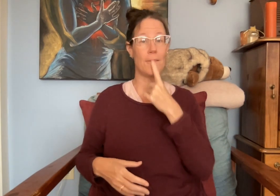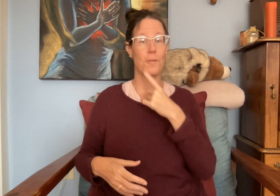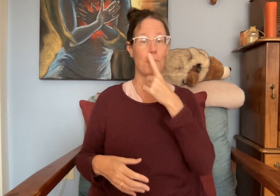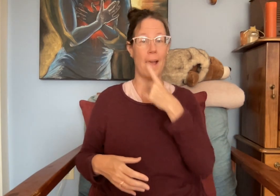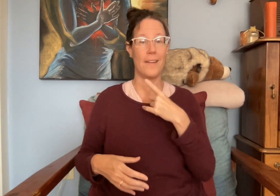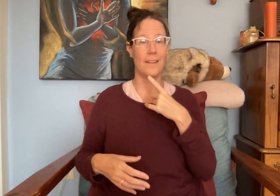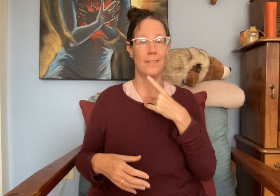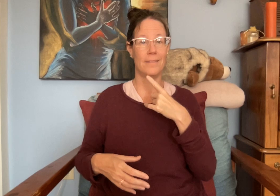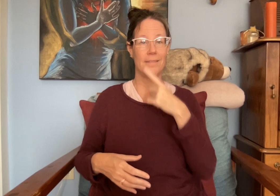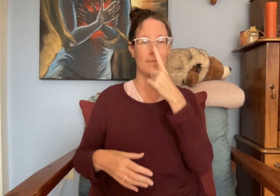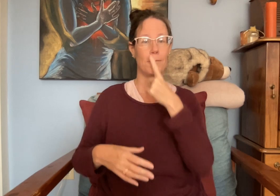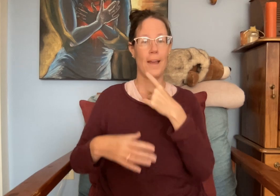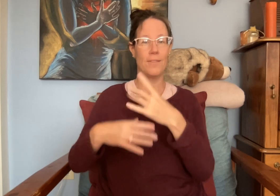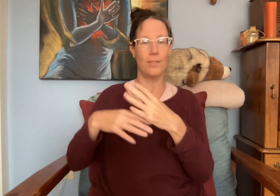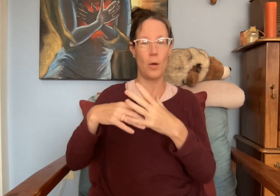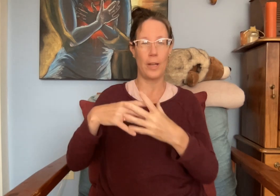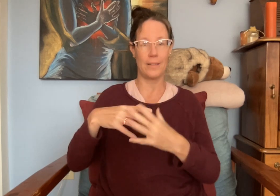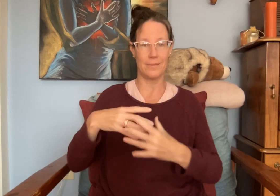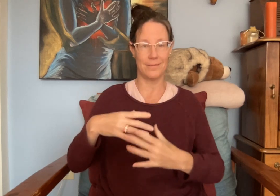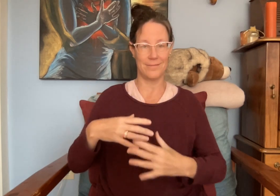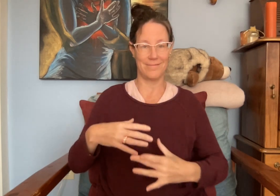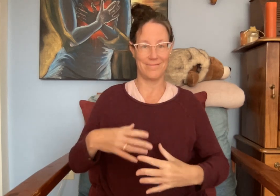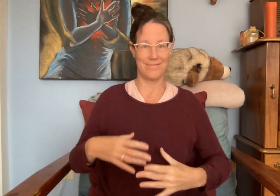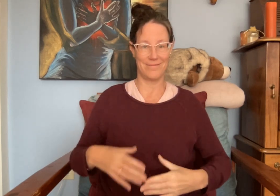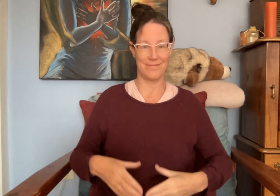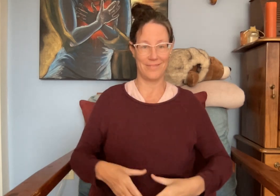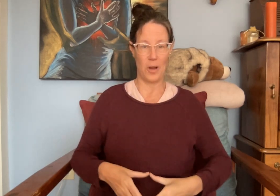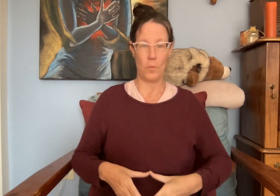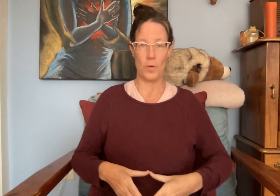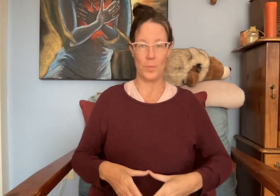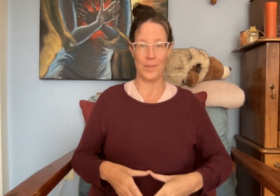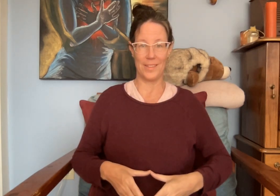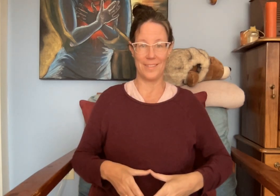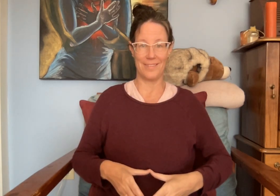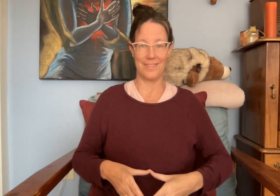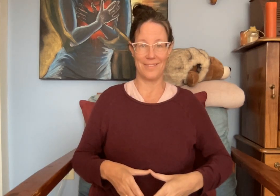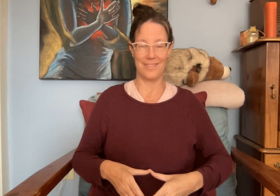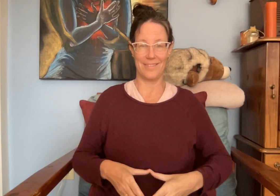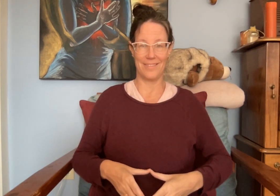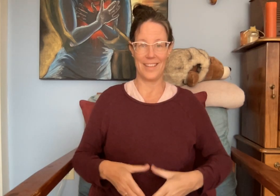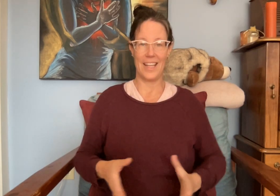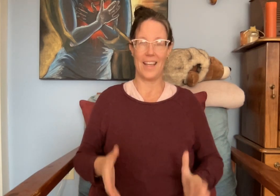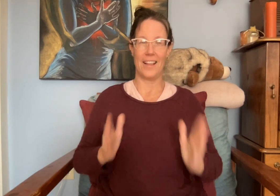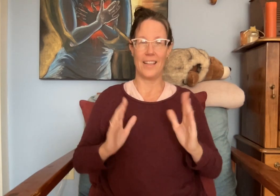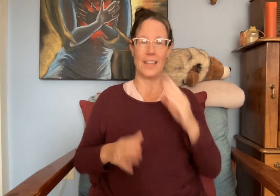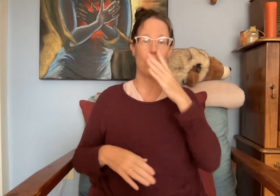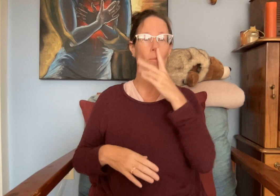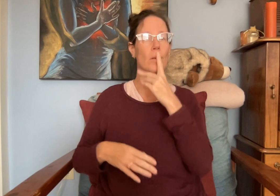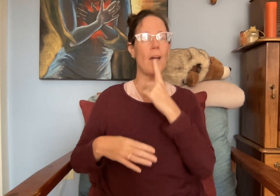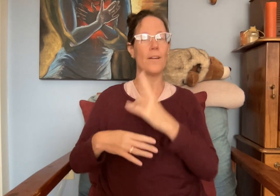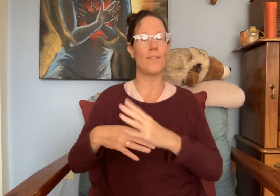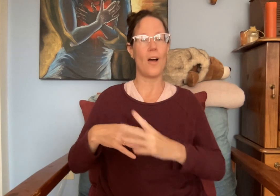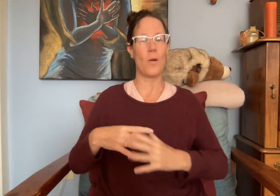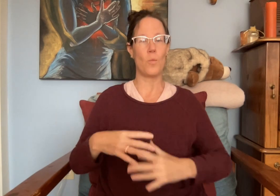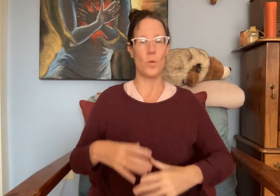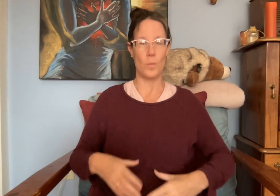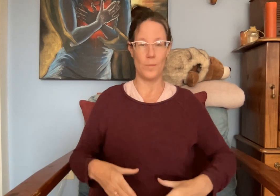for red, red flowing our wombs. Let the blood of our wombs